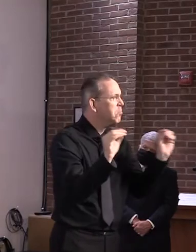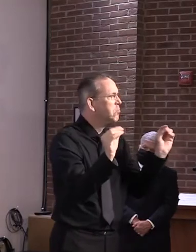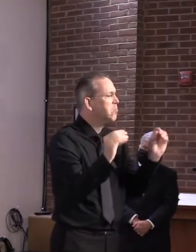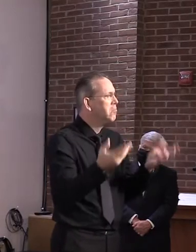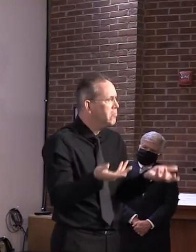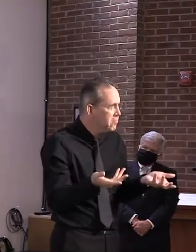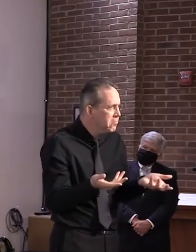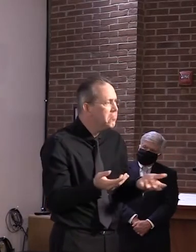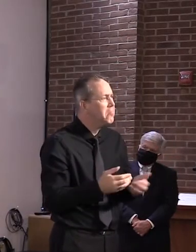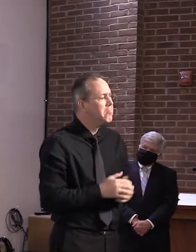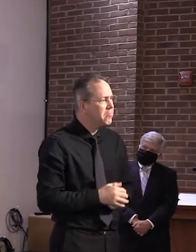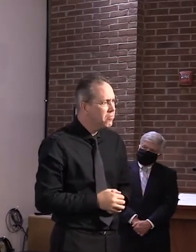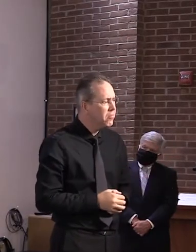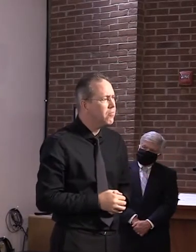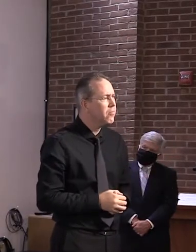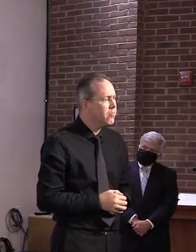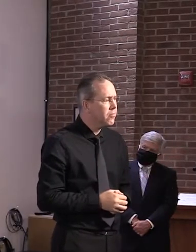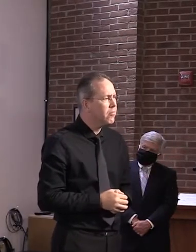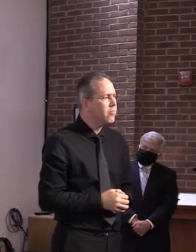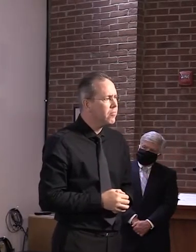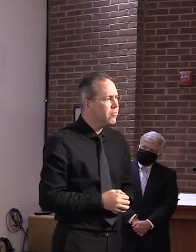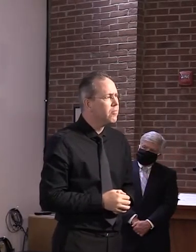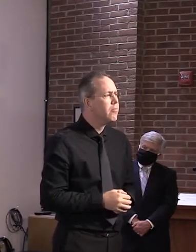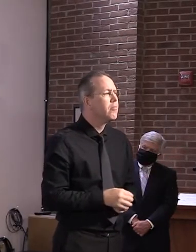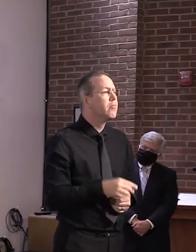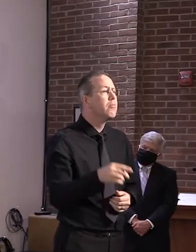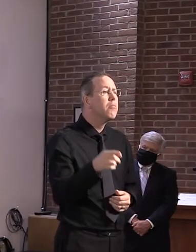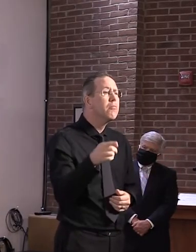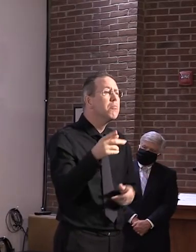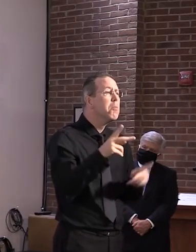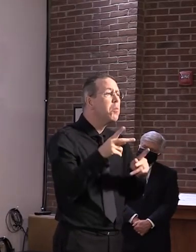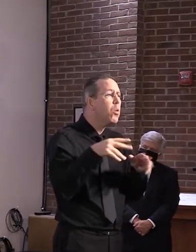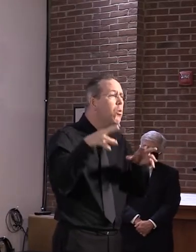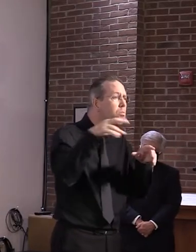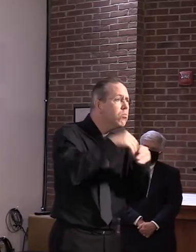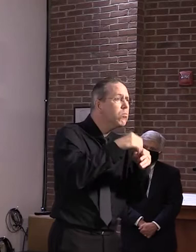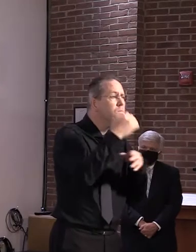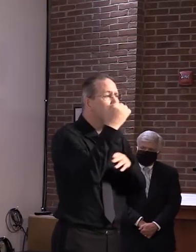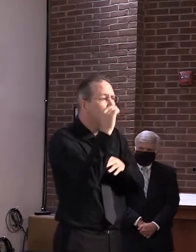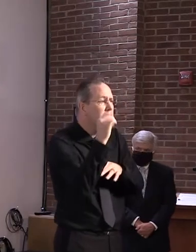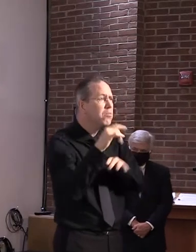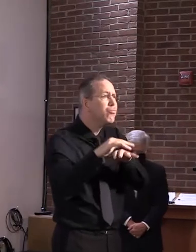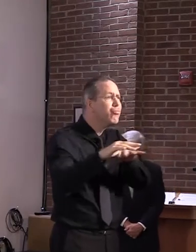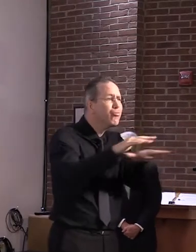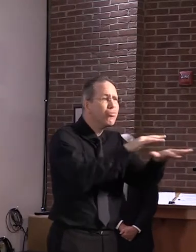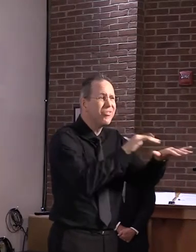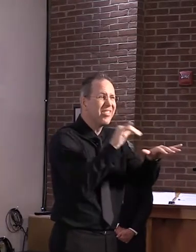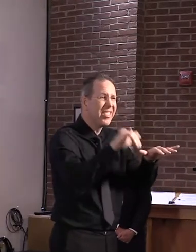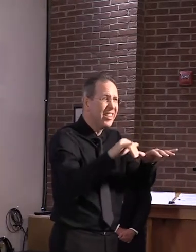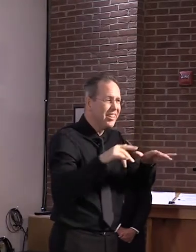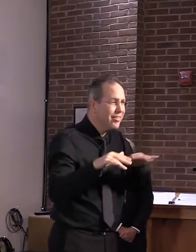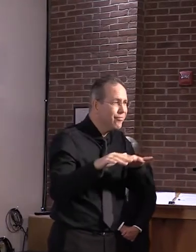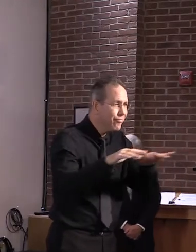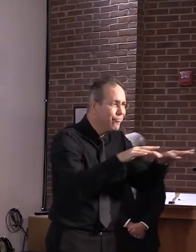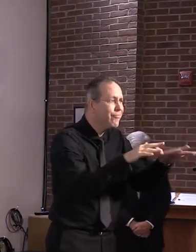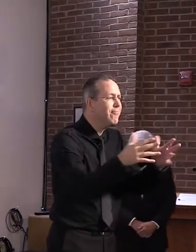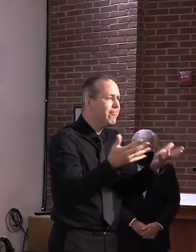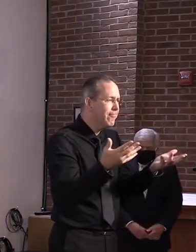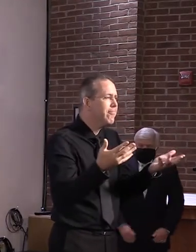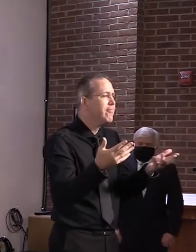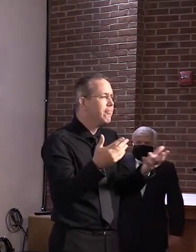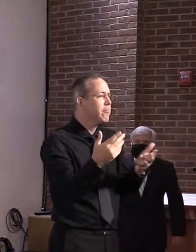cases. Protests have generally been, in a stereotypical way, but this is what has